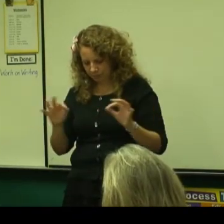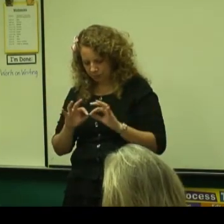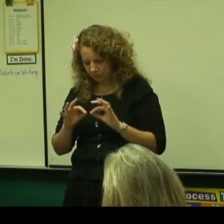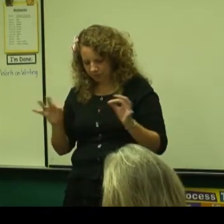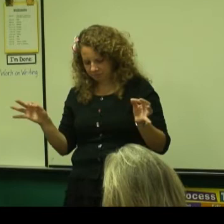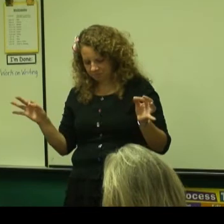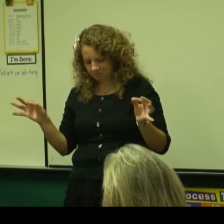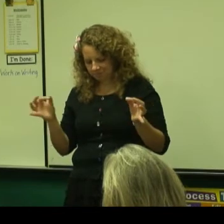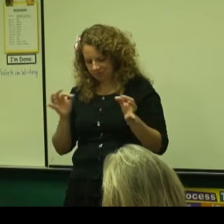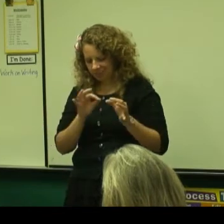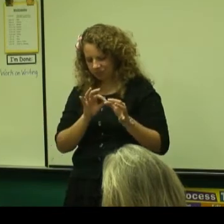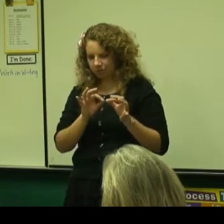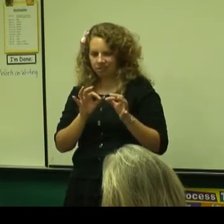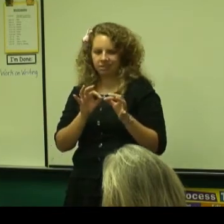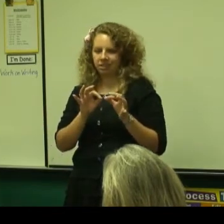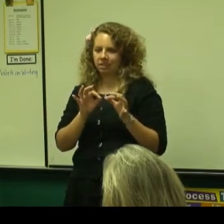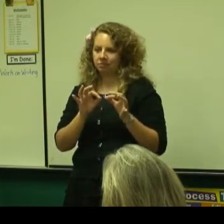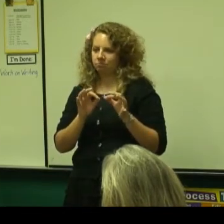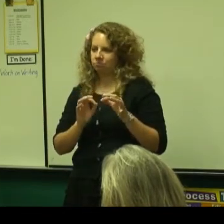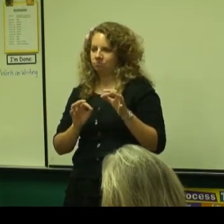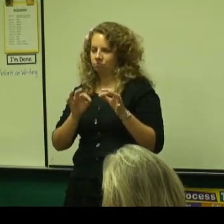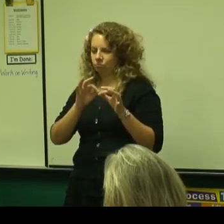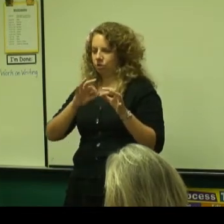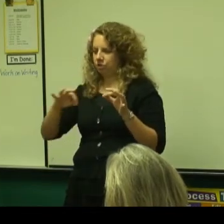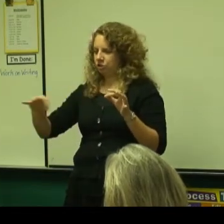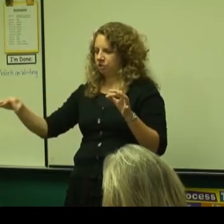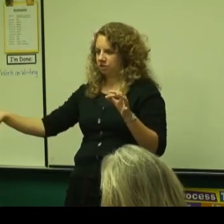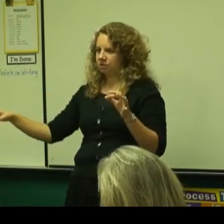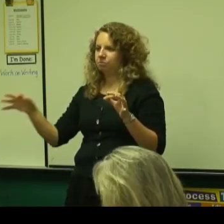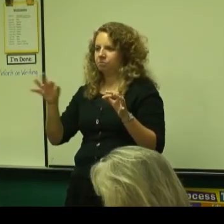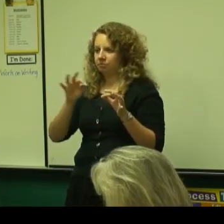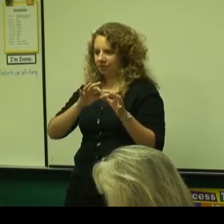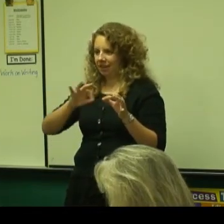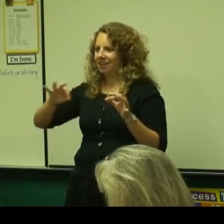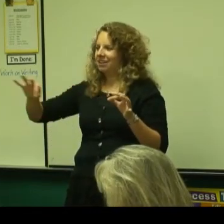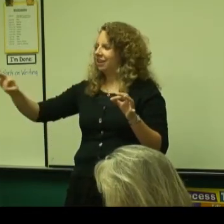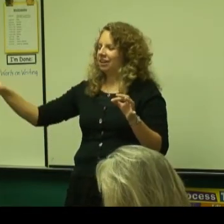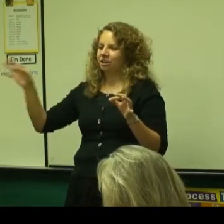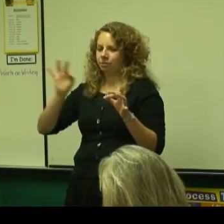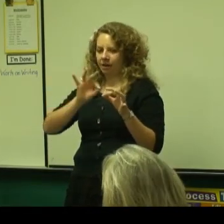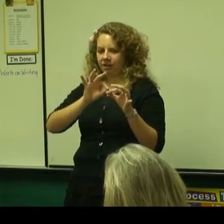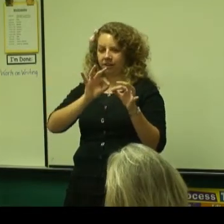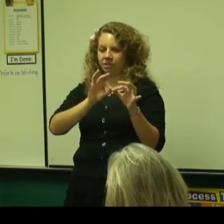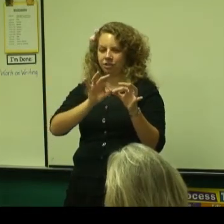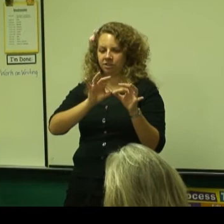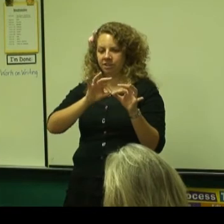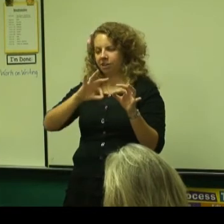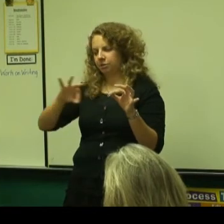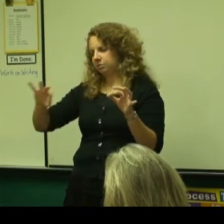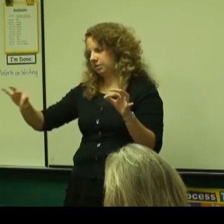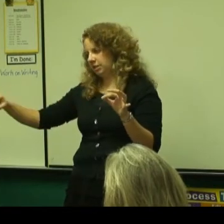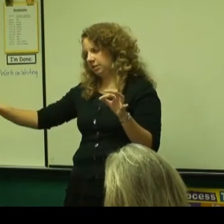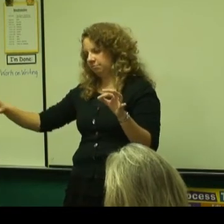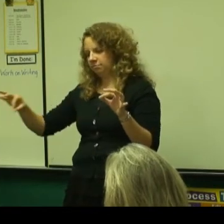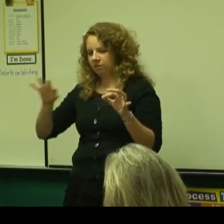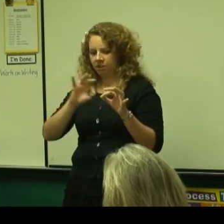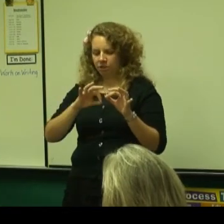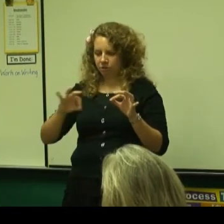both moving. I've only really seen it with You're just, writing? yeah, kind of like you're writing, like it starts here and goes to here, goes to